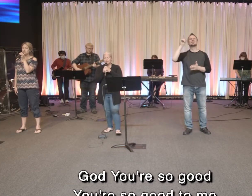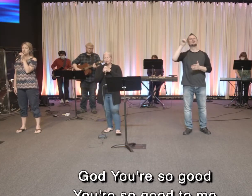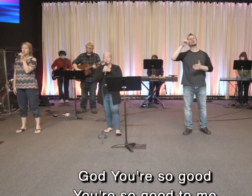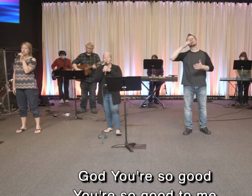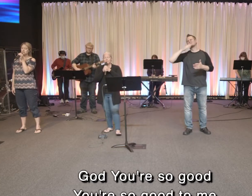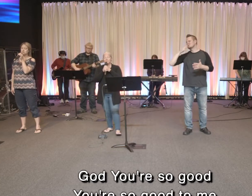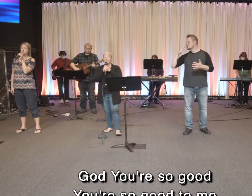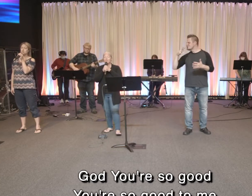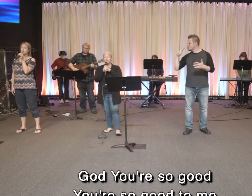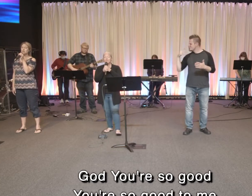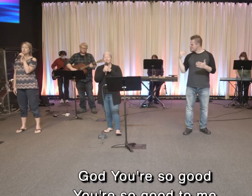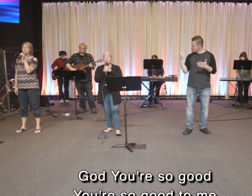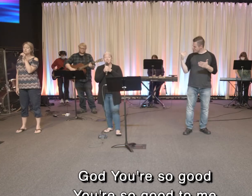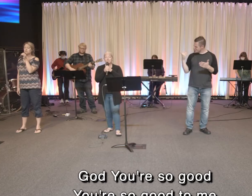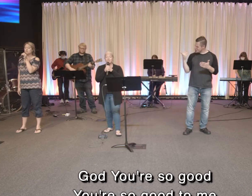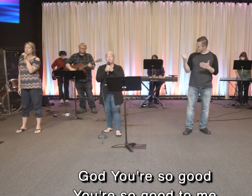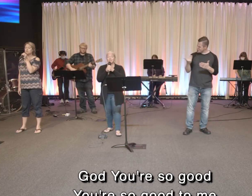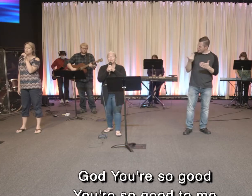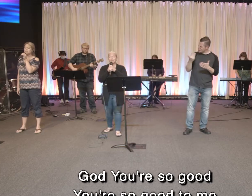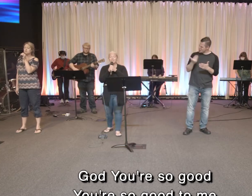good. You're so